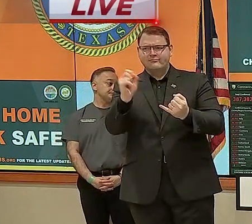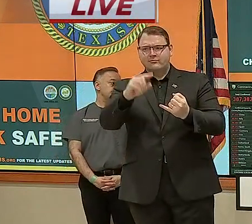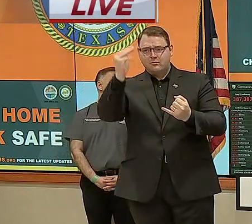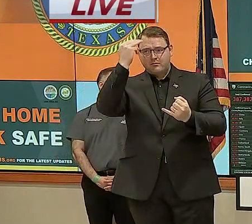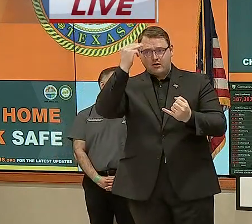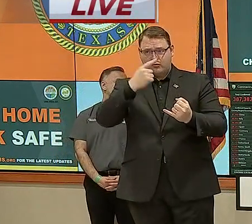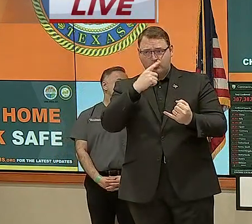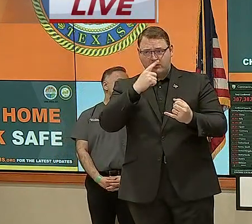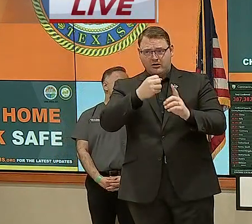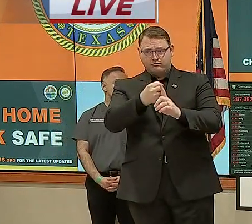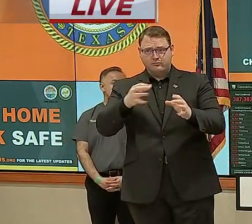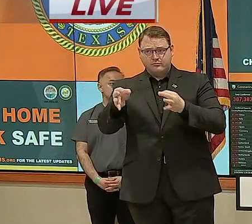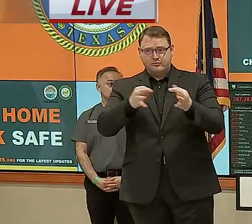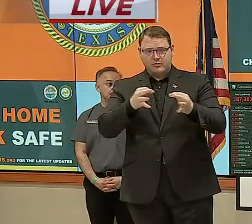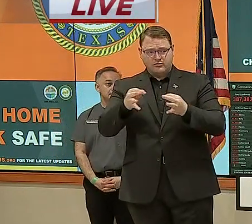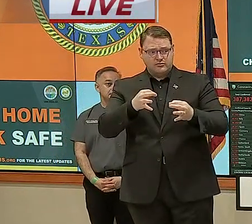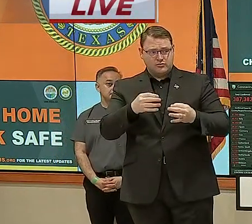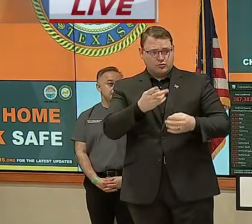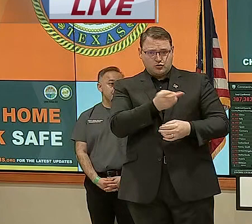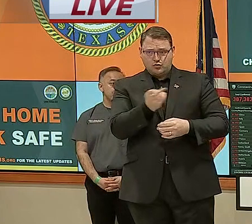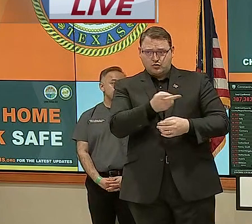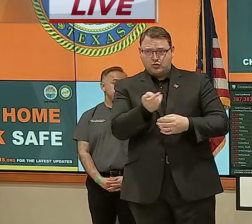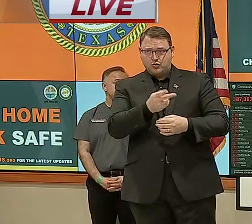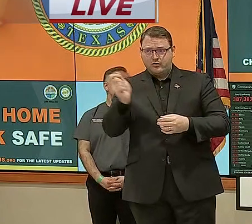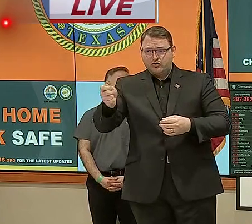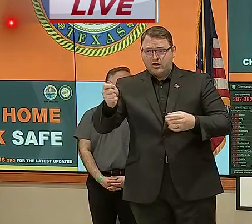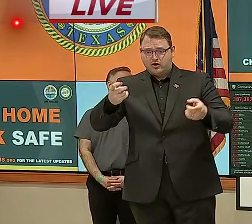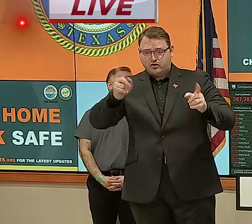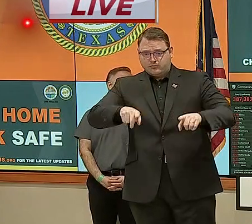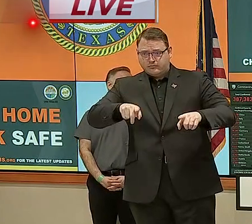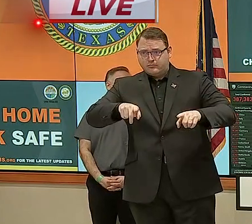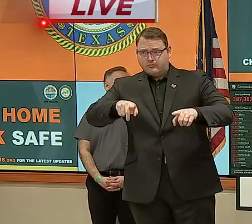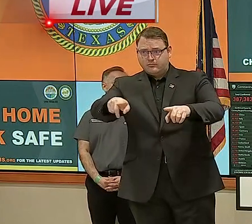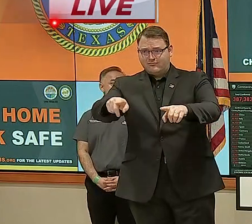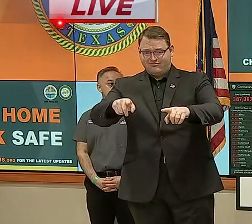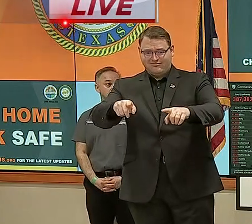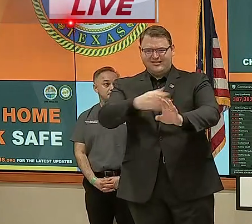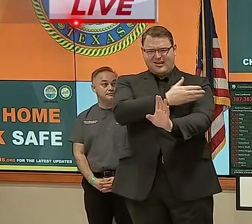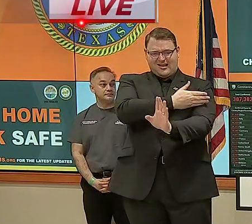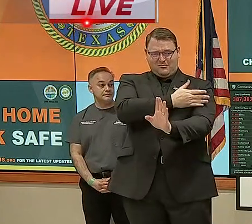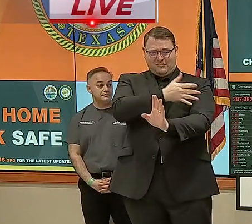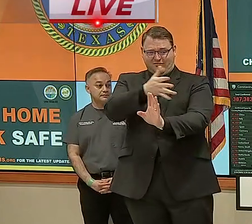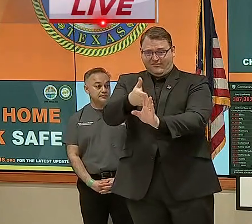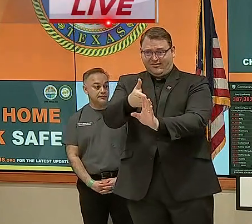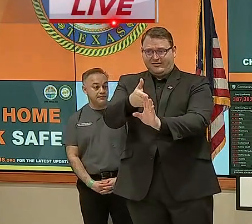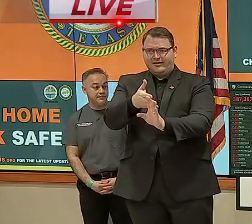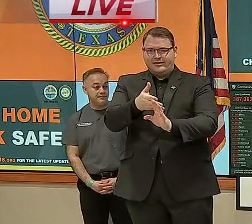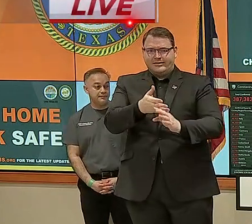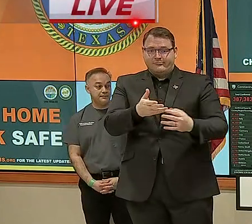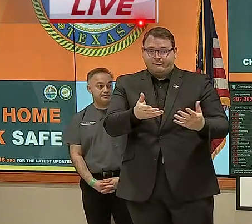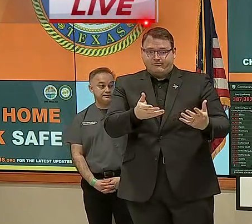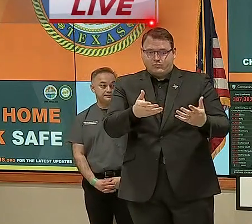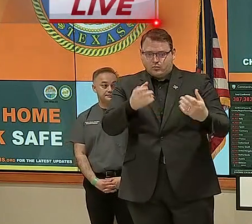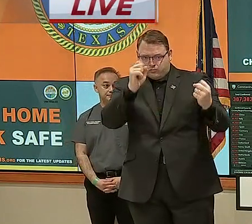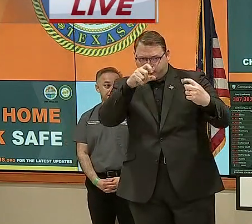been working in lockstep with the judge 24/7 for days on a stay home order.